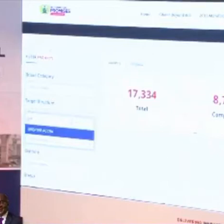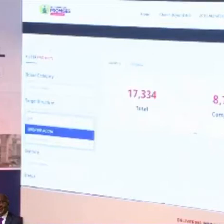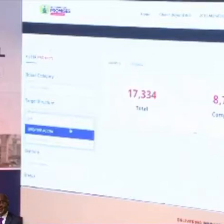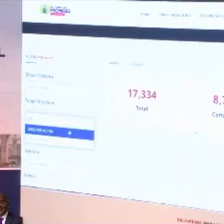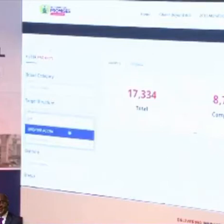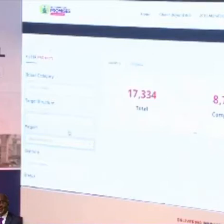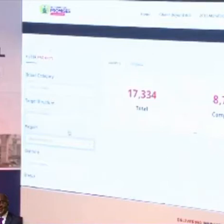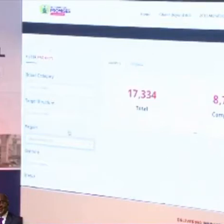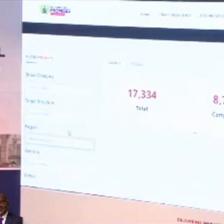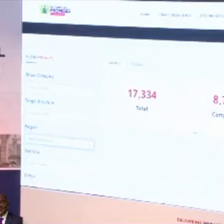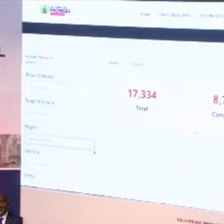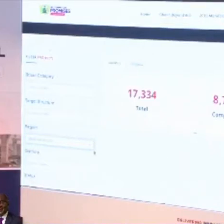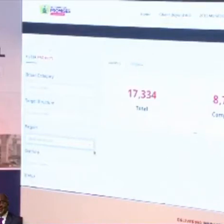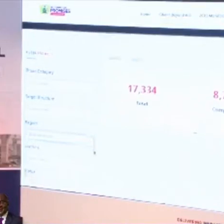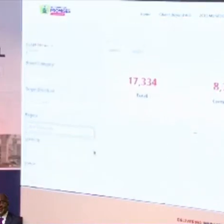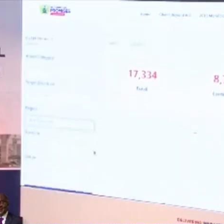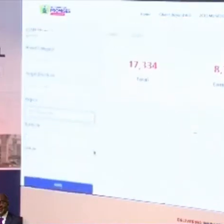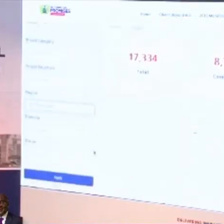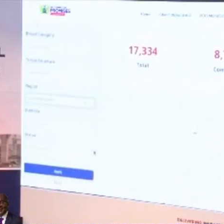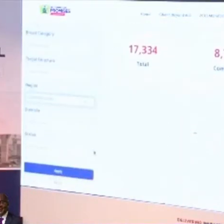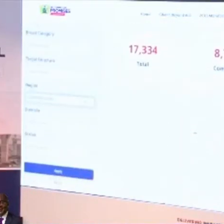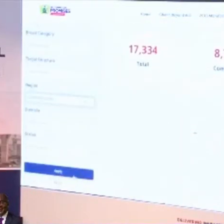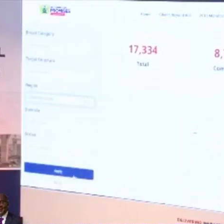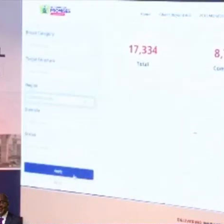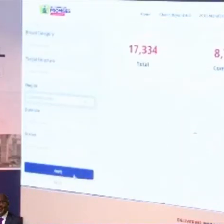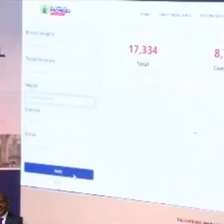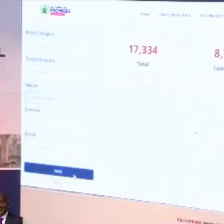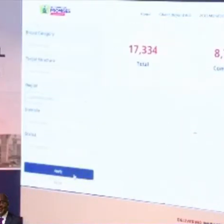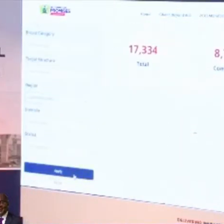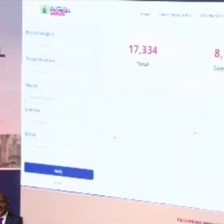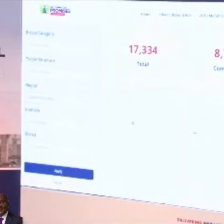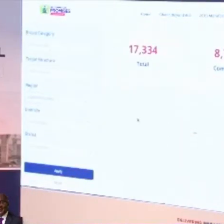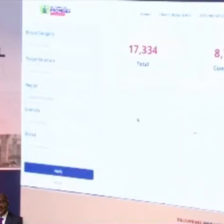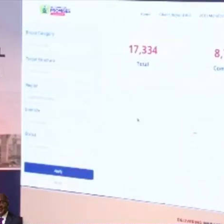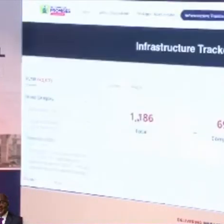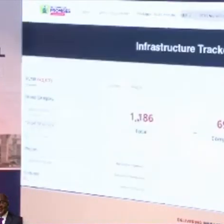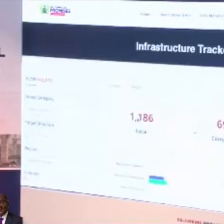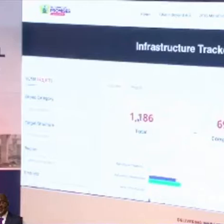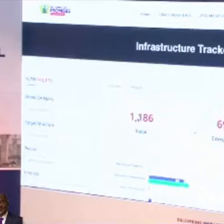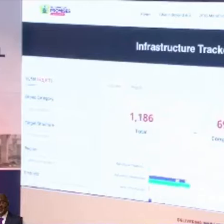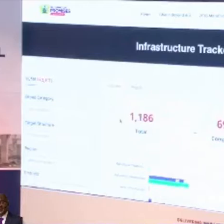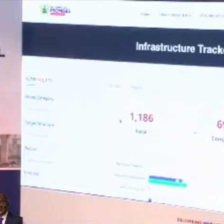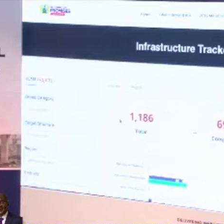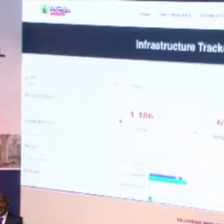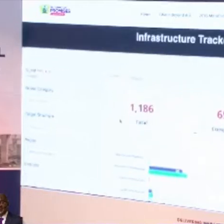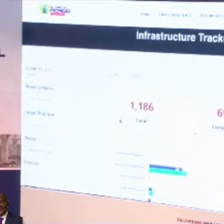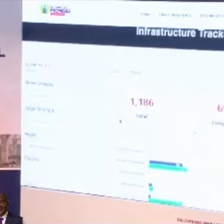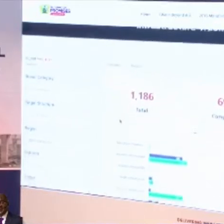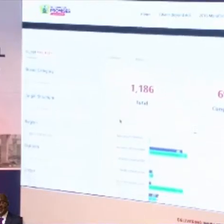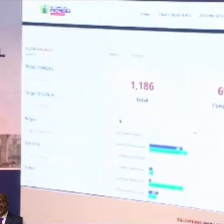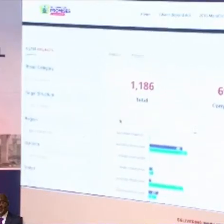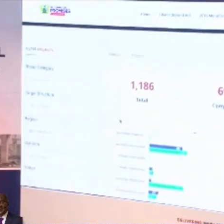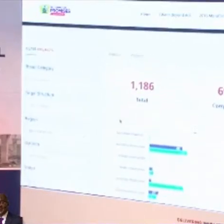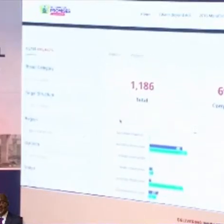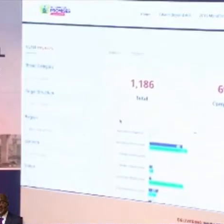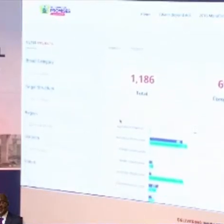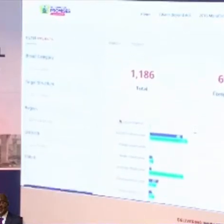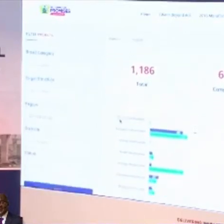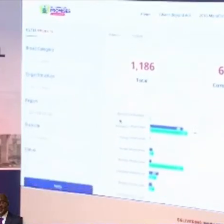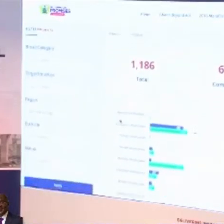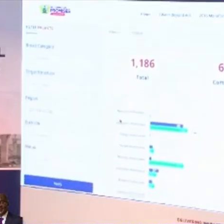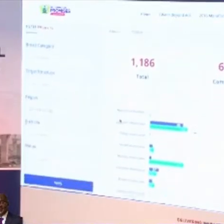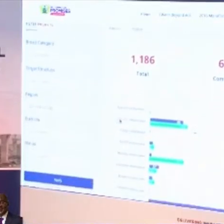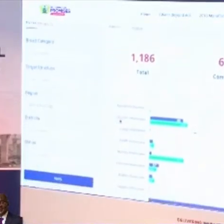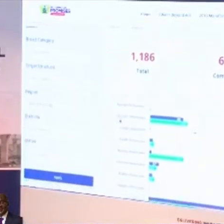provided in Greater Accra. So you go in and then you put Greater Accra and then it will tell you.